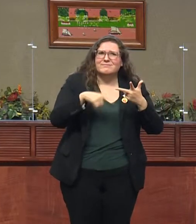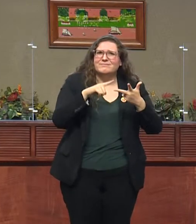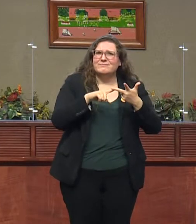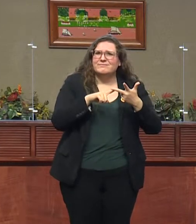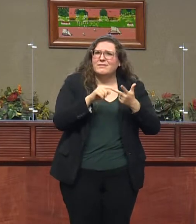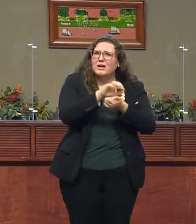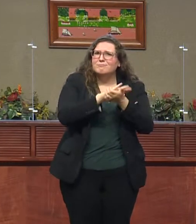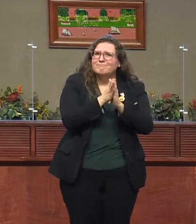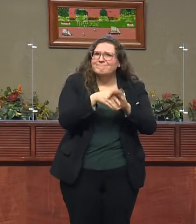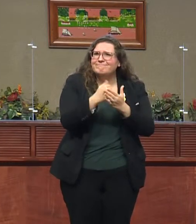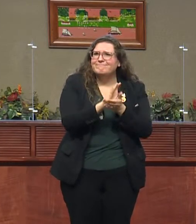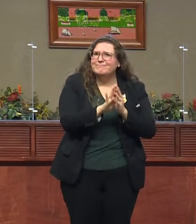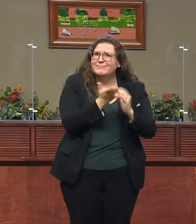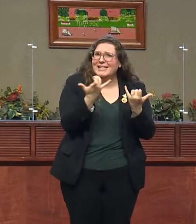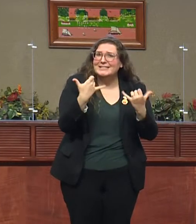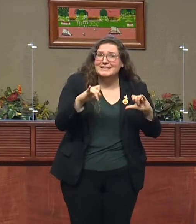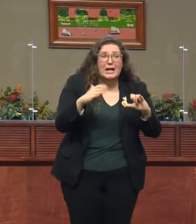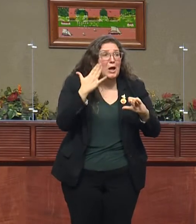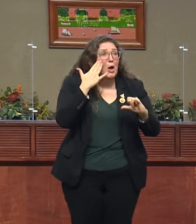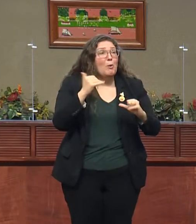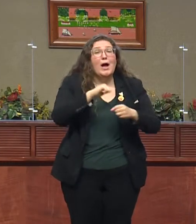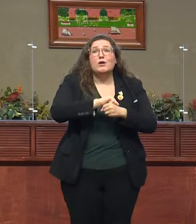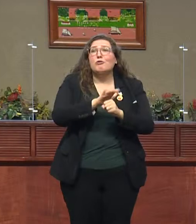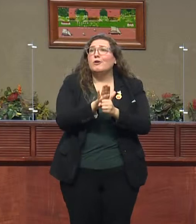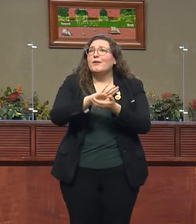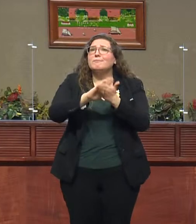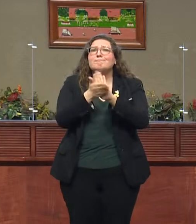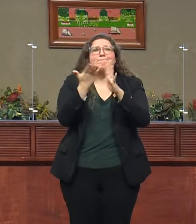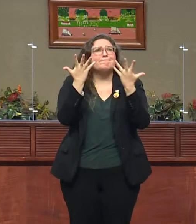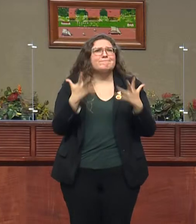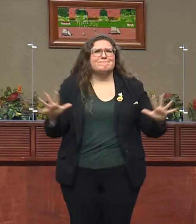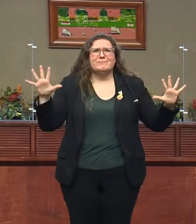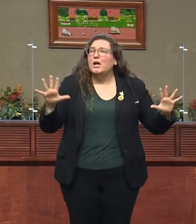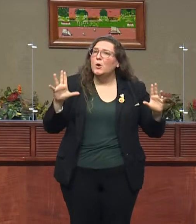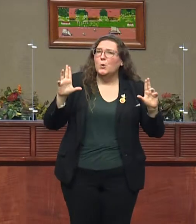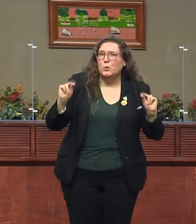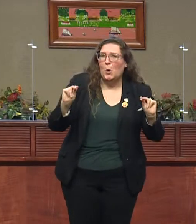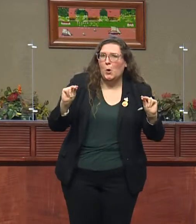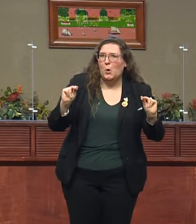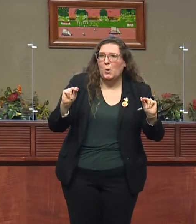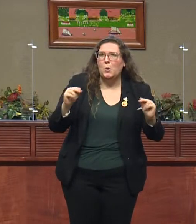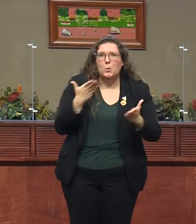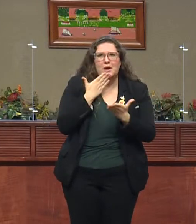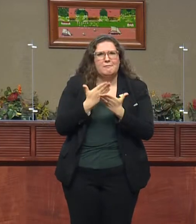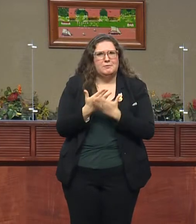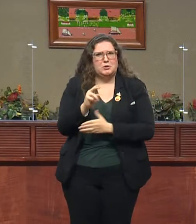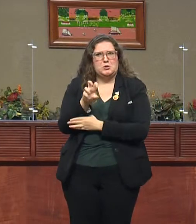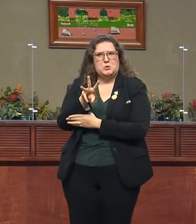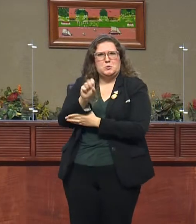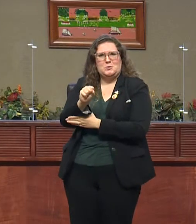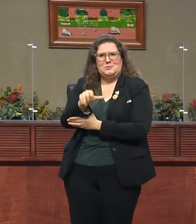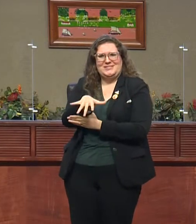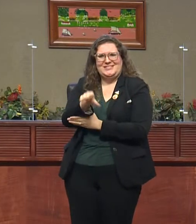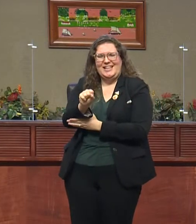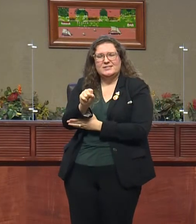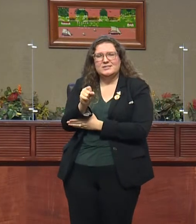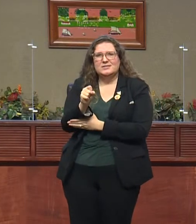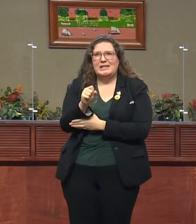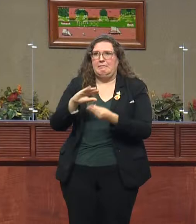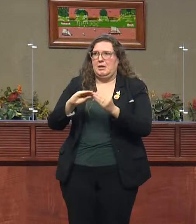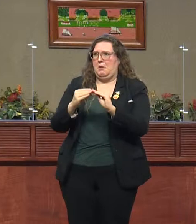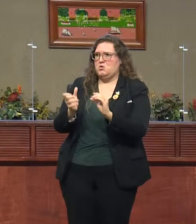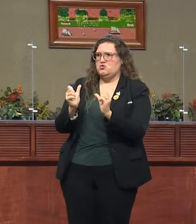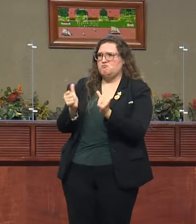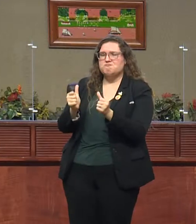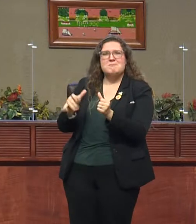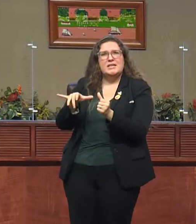as this is not over yet, although there are some good signs in the data, as I mentioned to you. Since